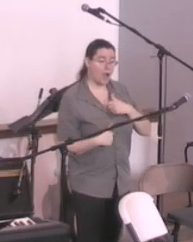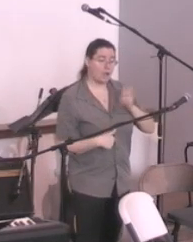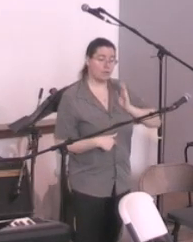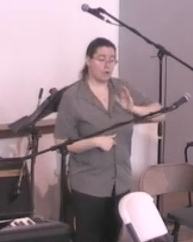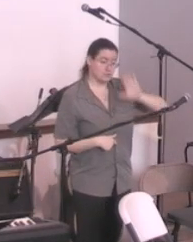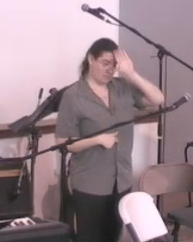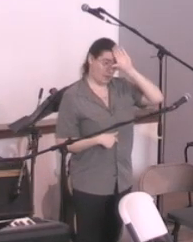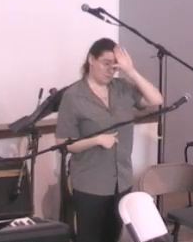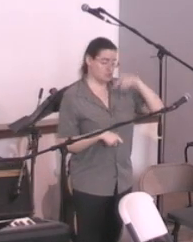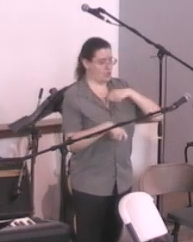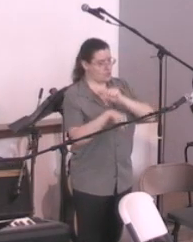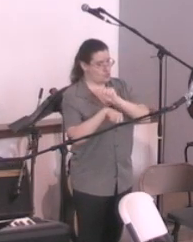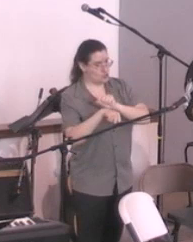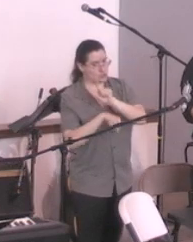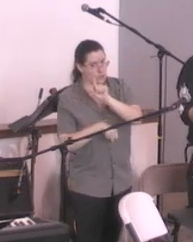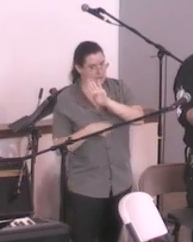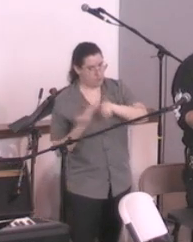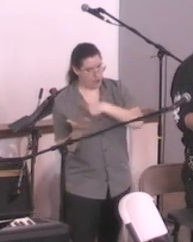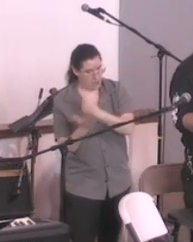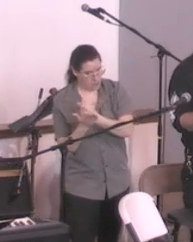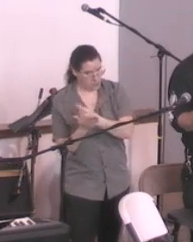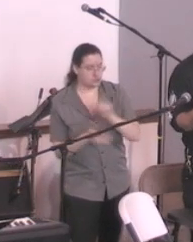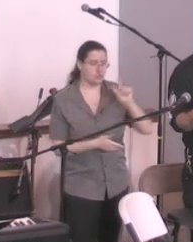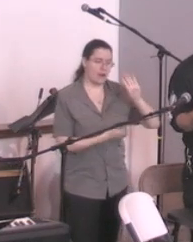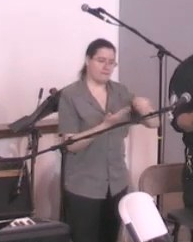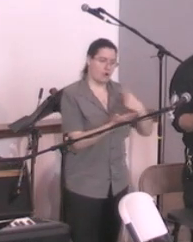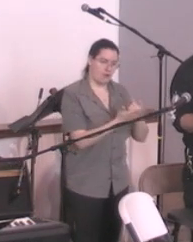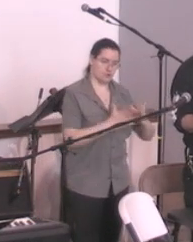24 hours on, 24 hours off. And for the